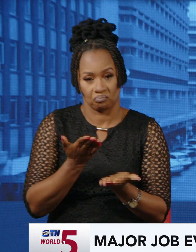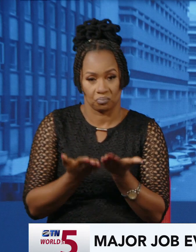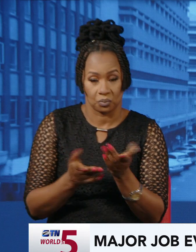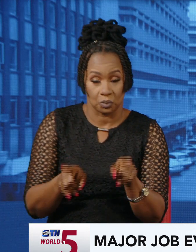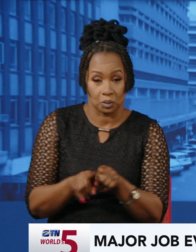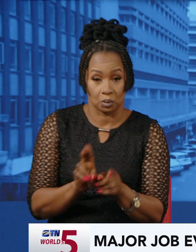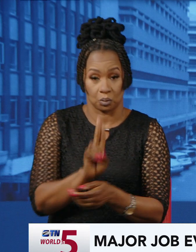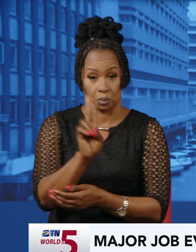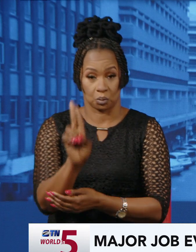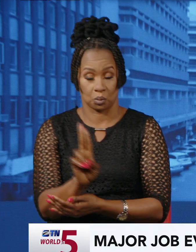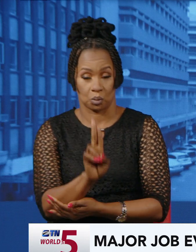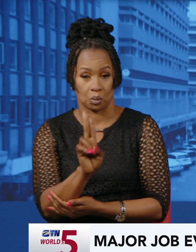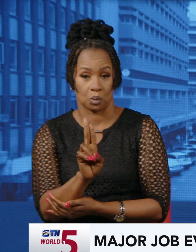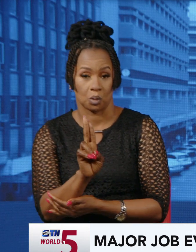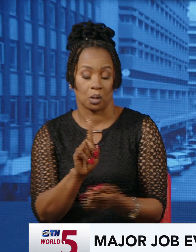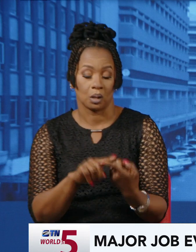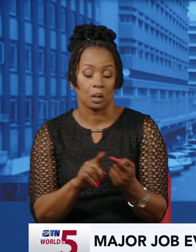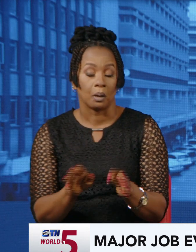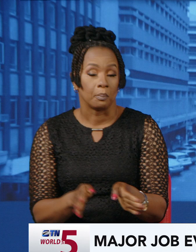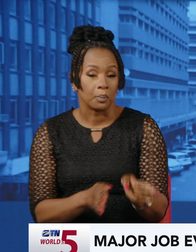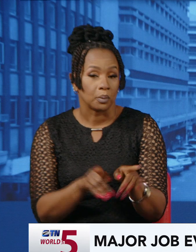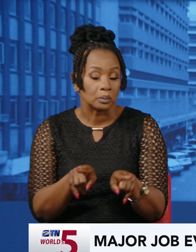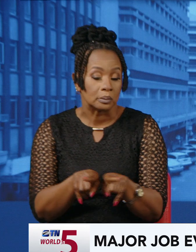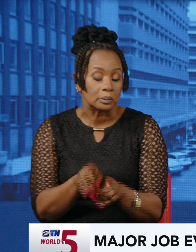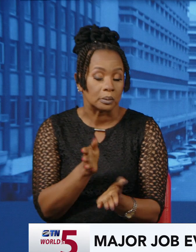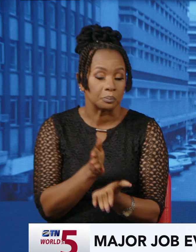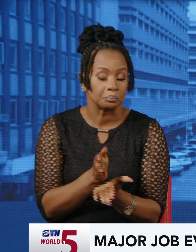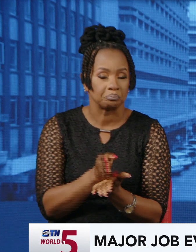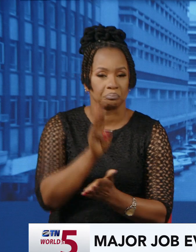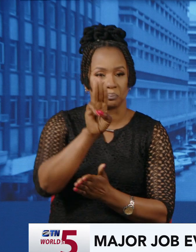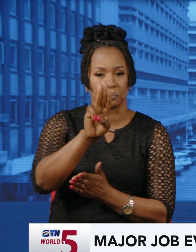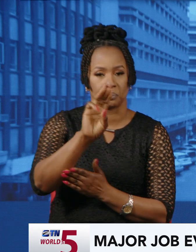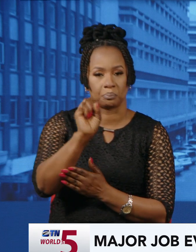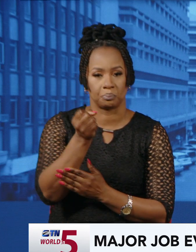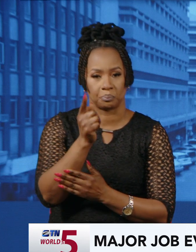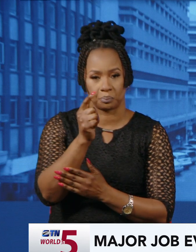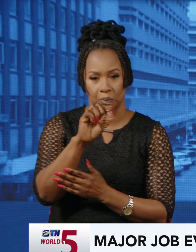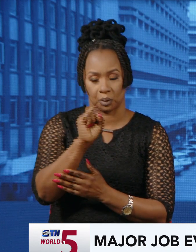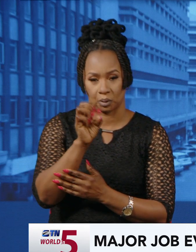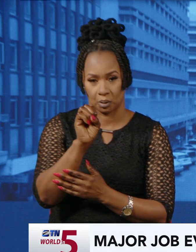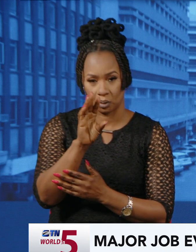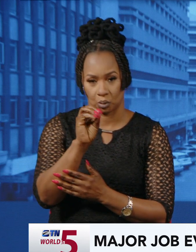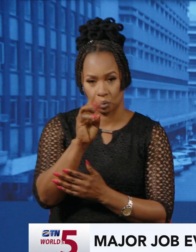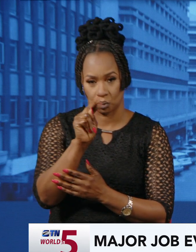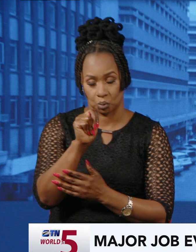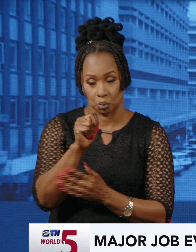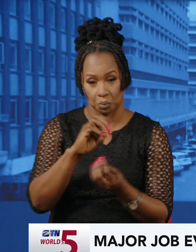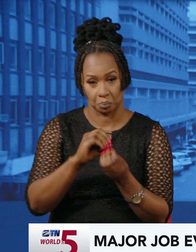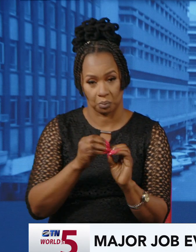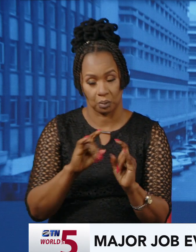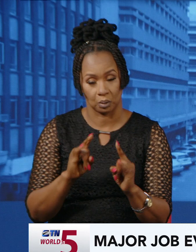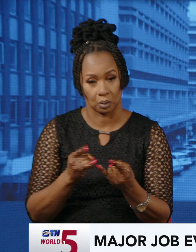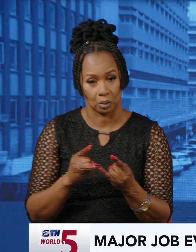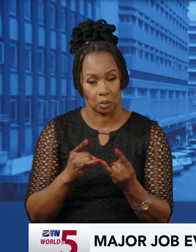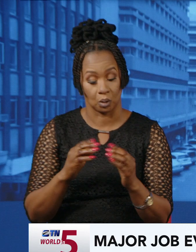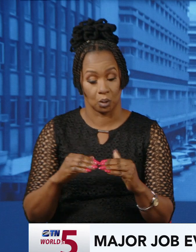a predetermined criteria. In this case, we are using the Patterson system to grade the various jobs. Job hierarchy in terms